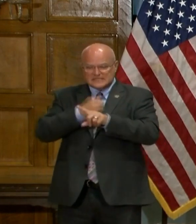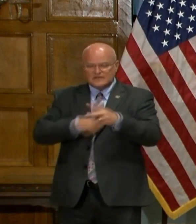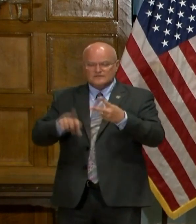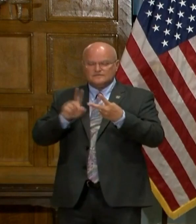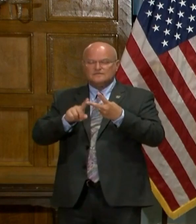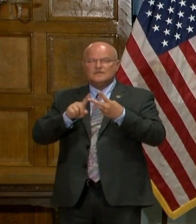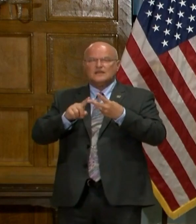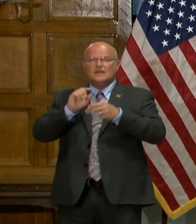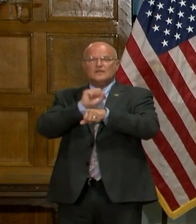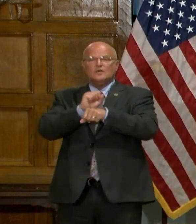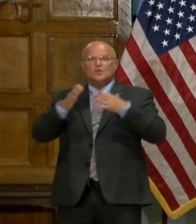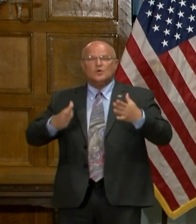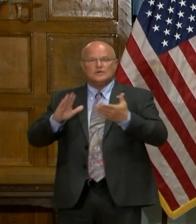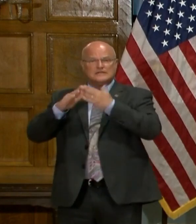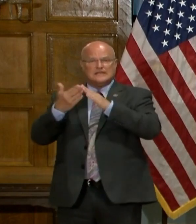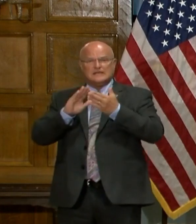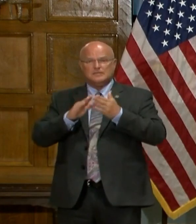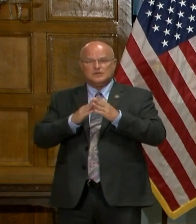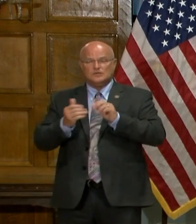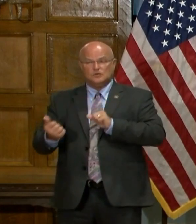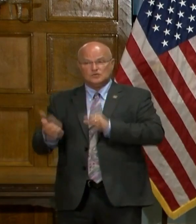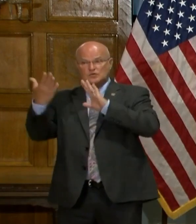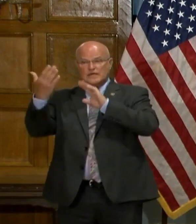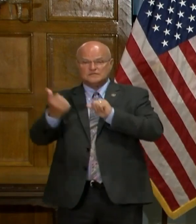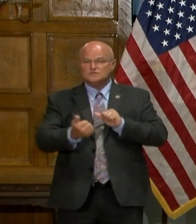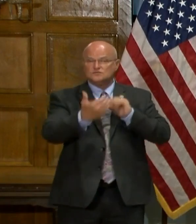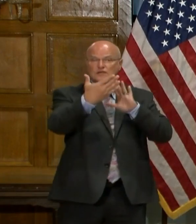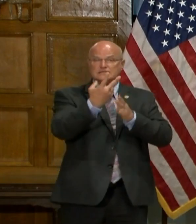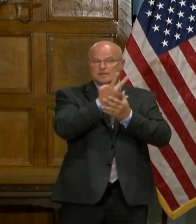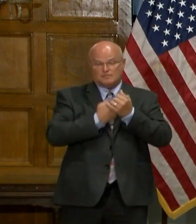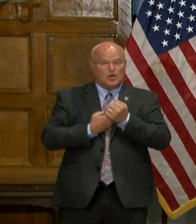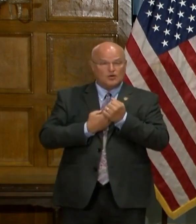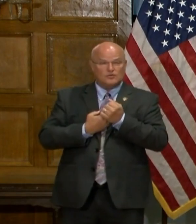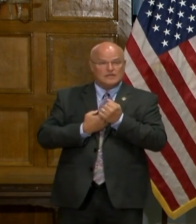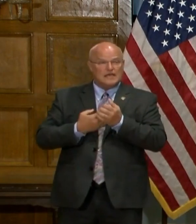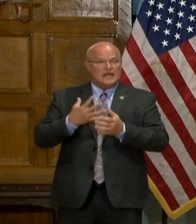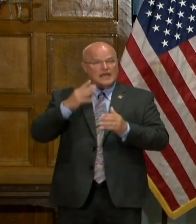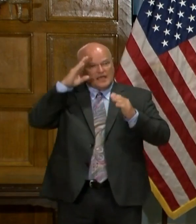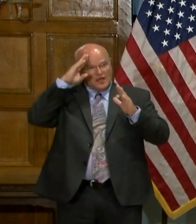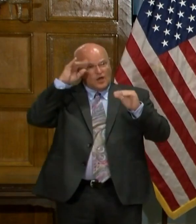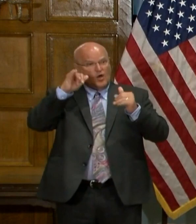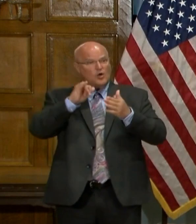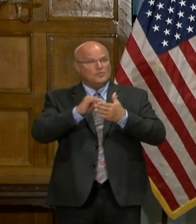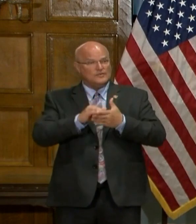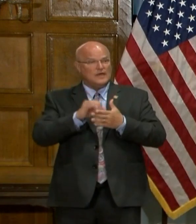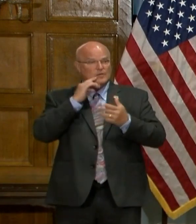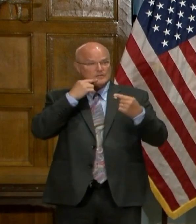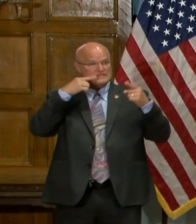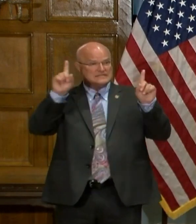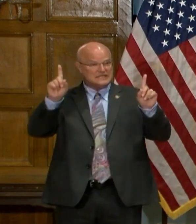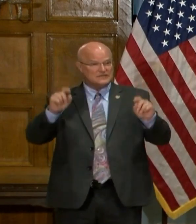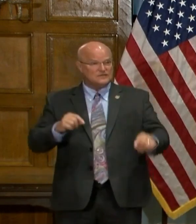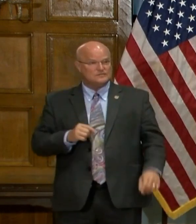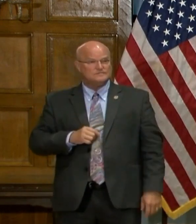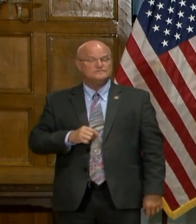the workers in the community. We're addressing both parts, and we hope that that will be